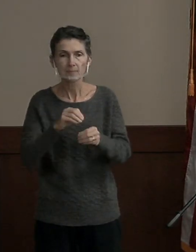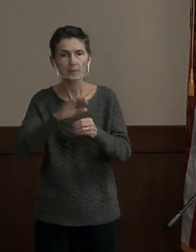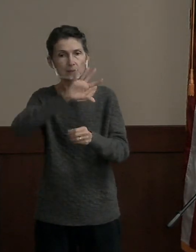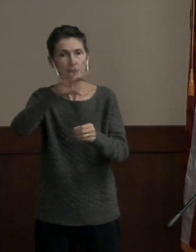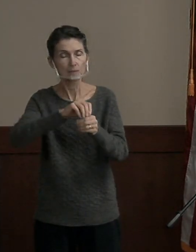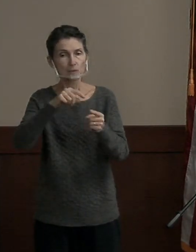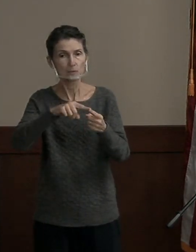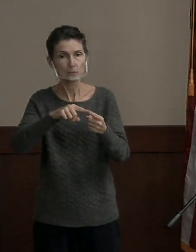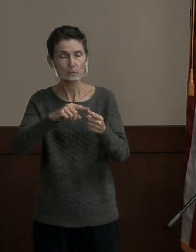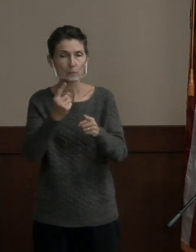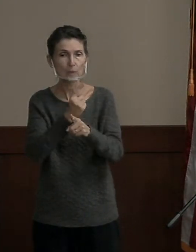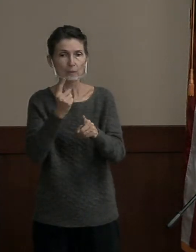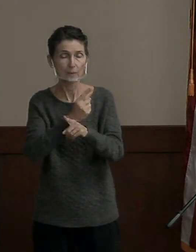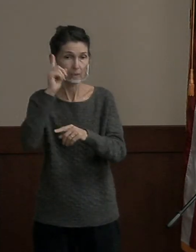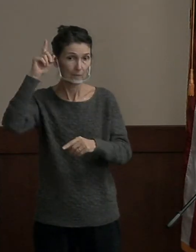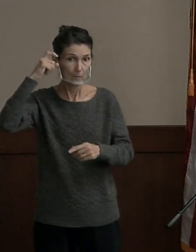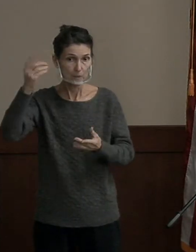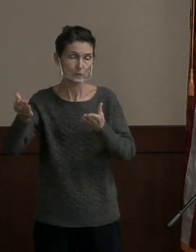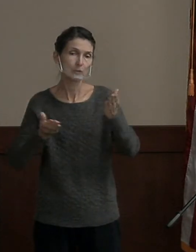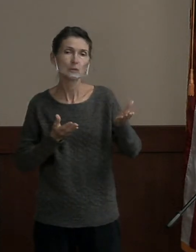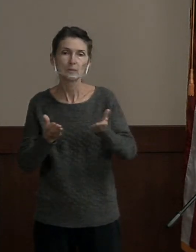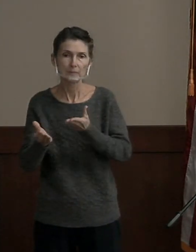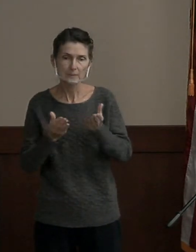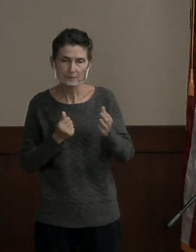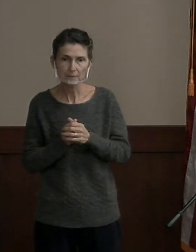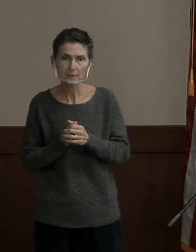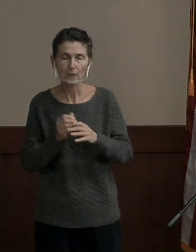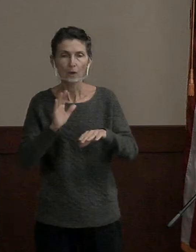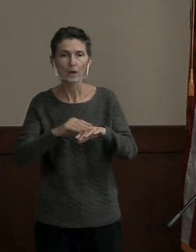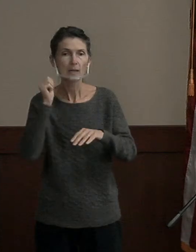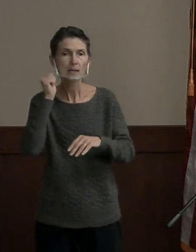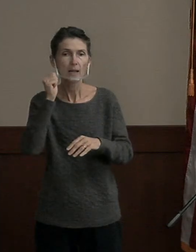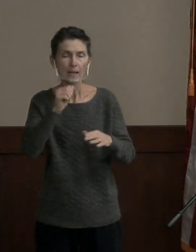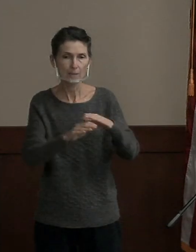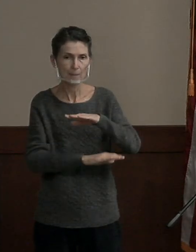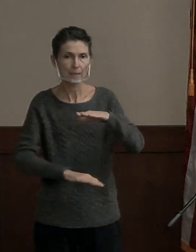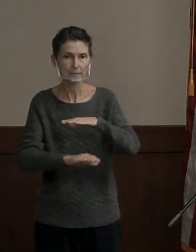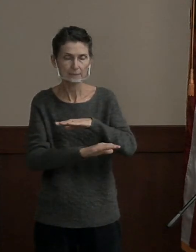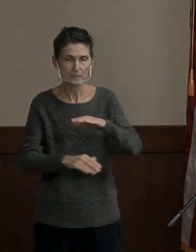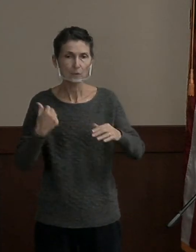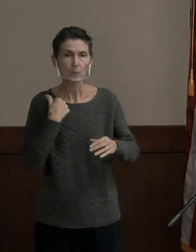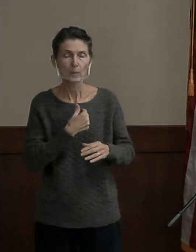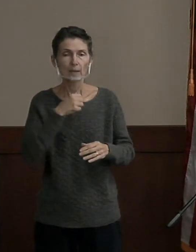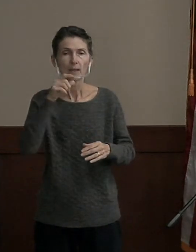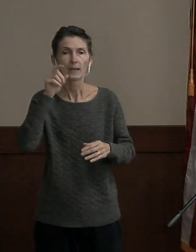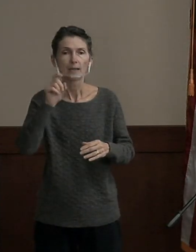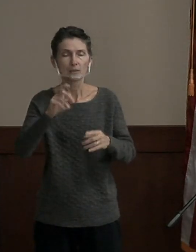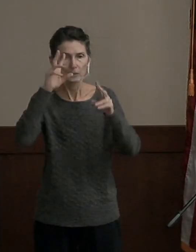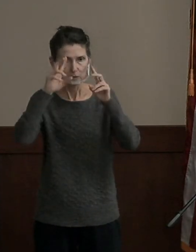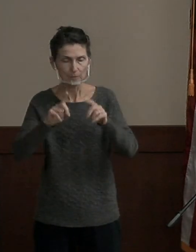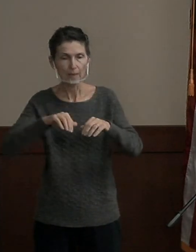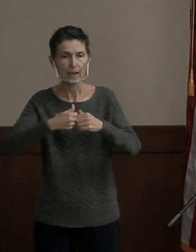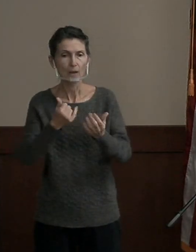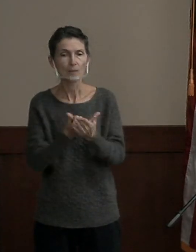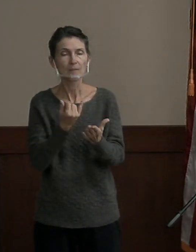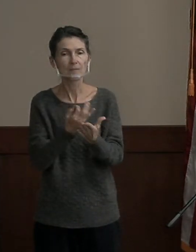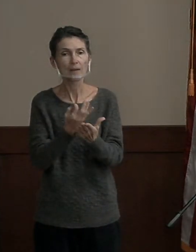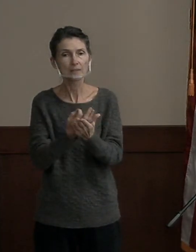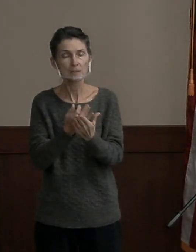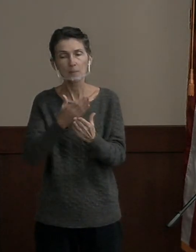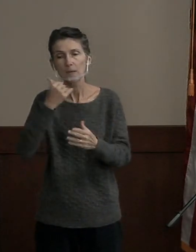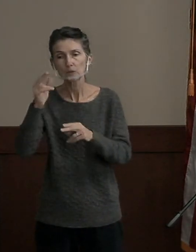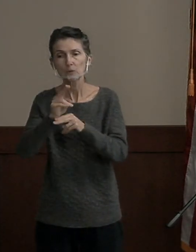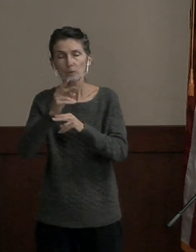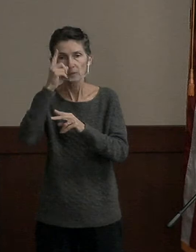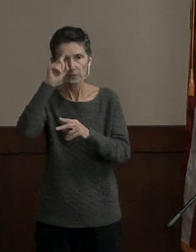to providing regular governmental services on a daily basis, we also had to determine how these funds could best be used